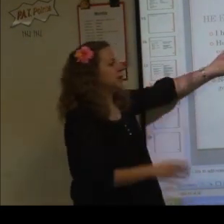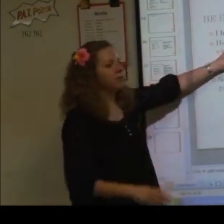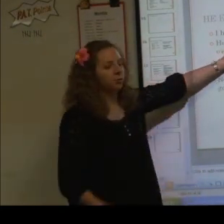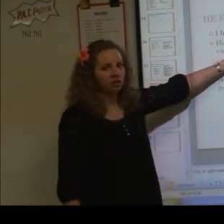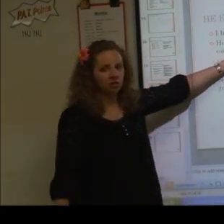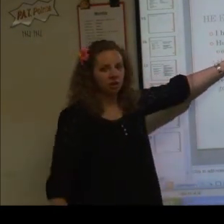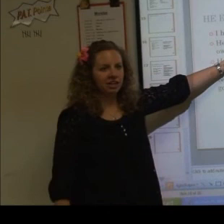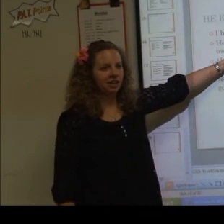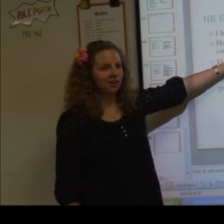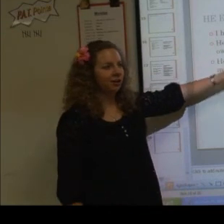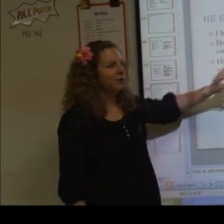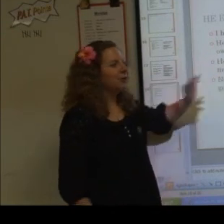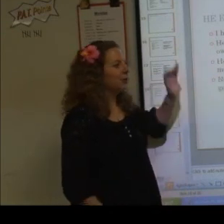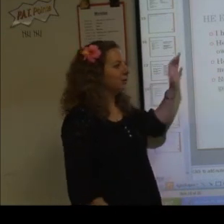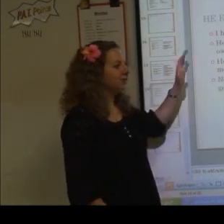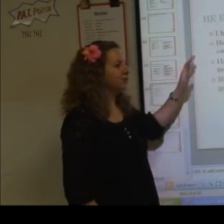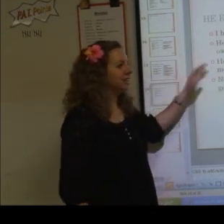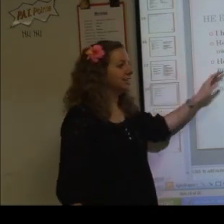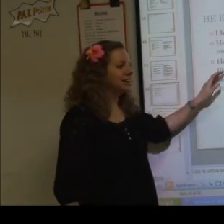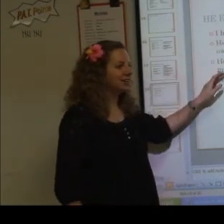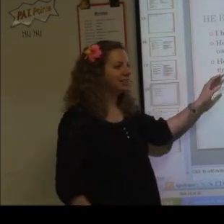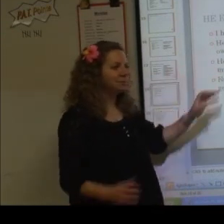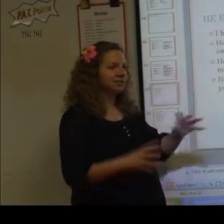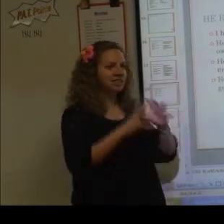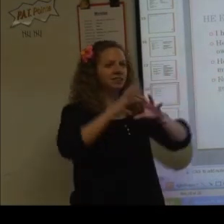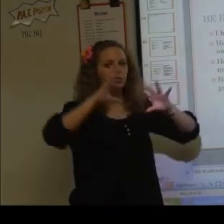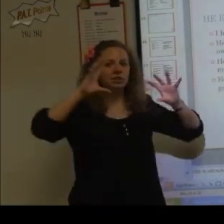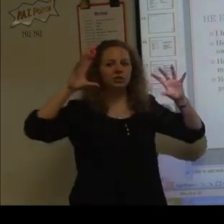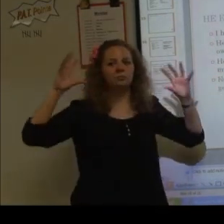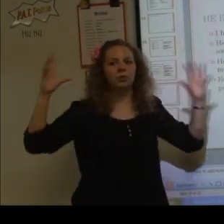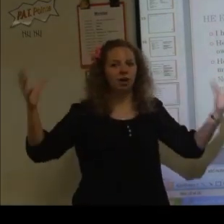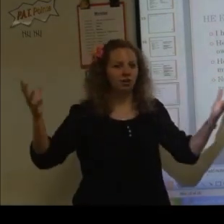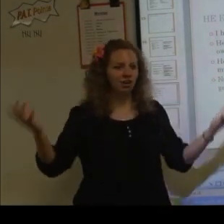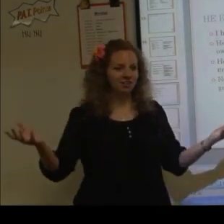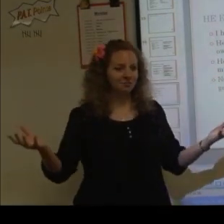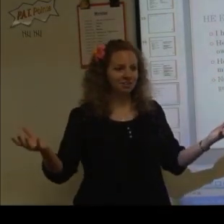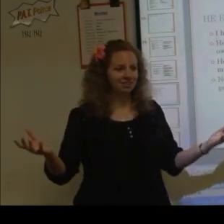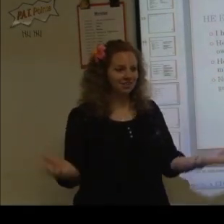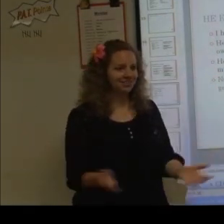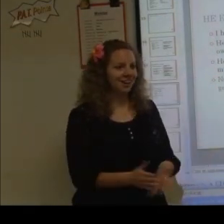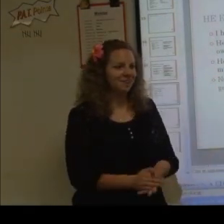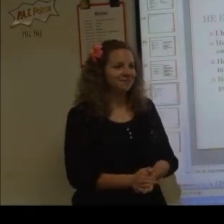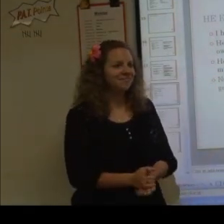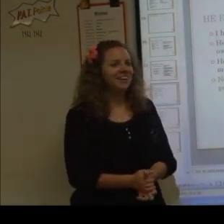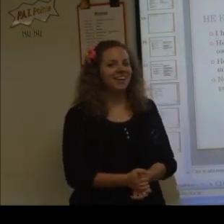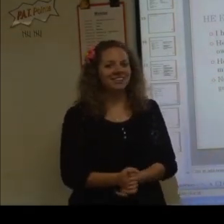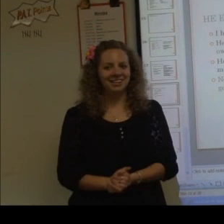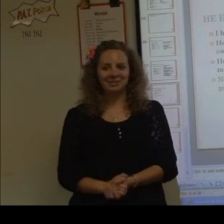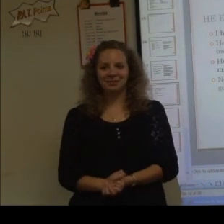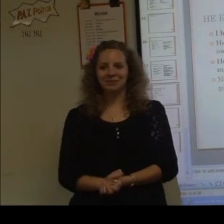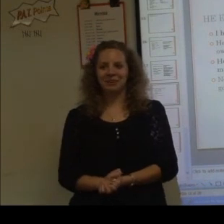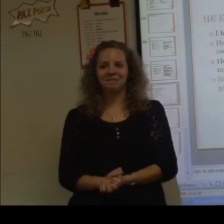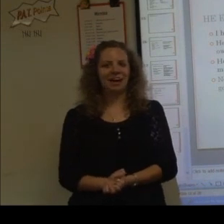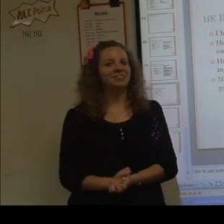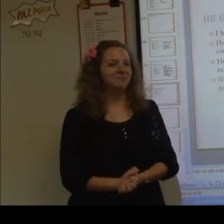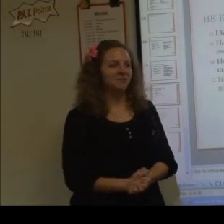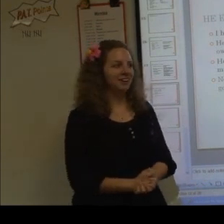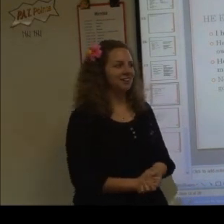whatever word is on here or whatever the exact concept is. Think of what the broader concept is, okay? And then next week when we come back, then we'll work on